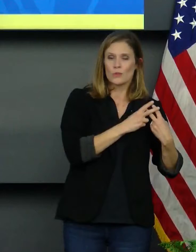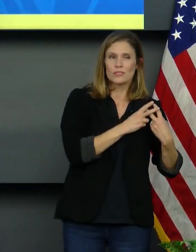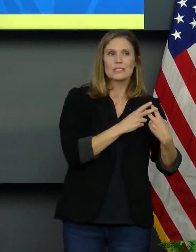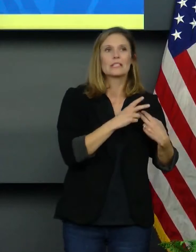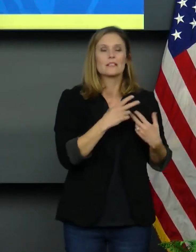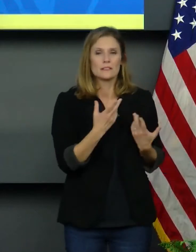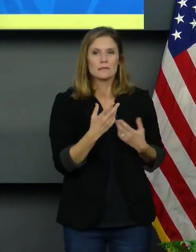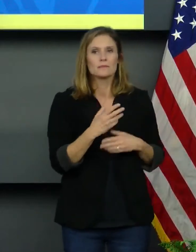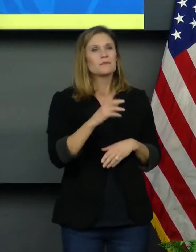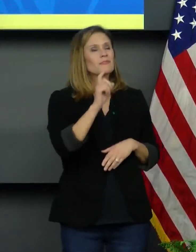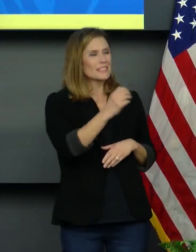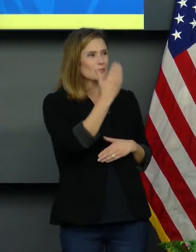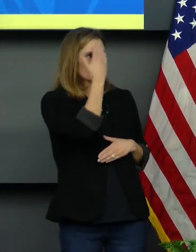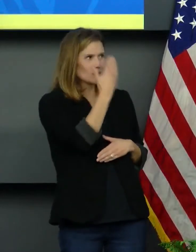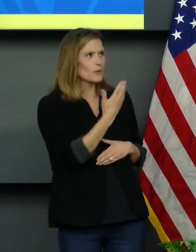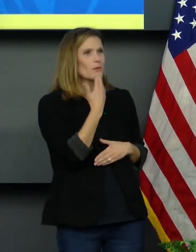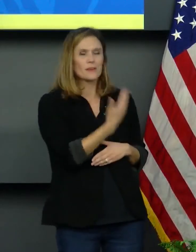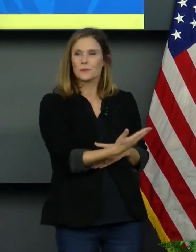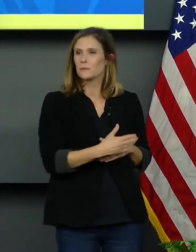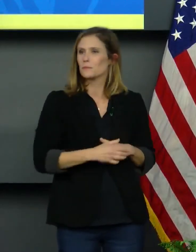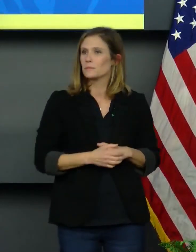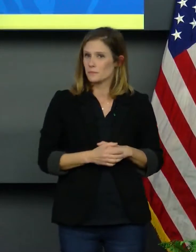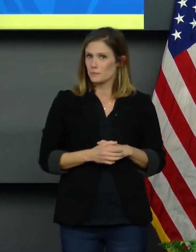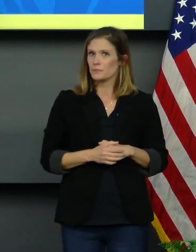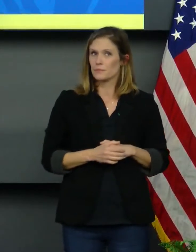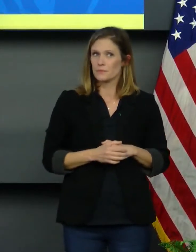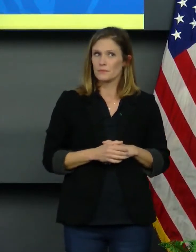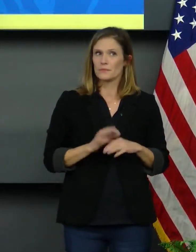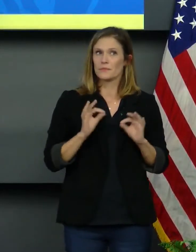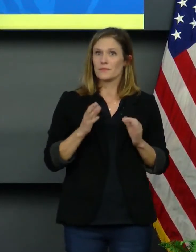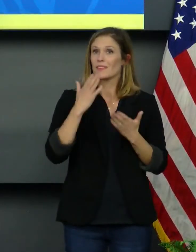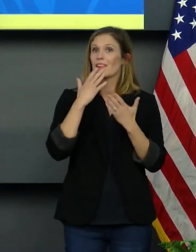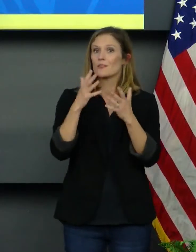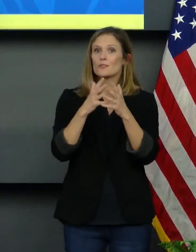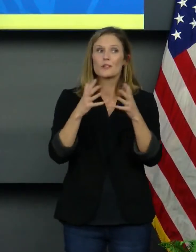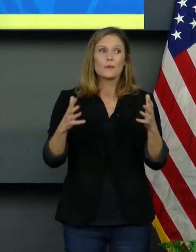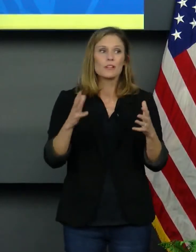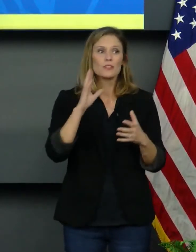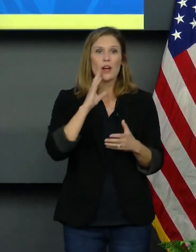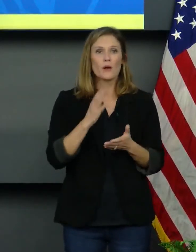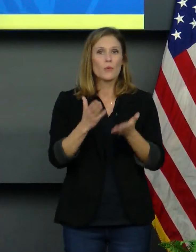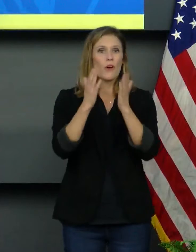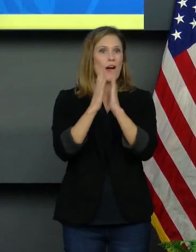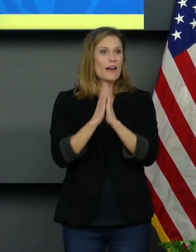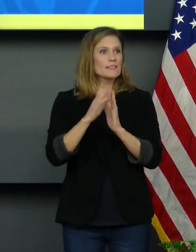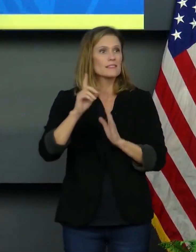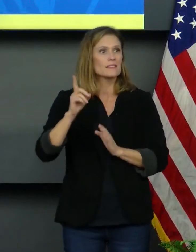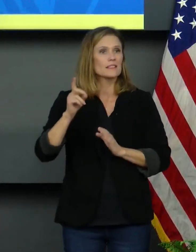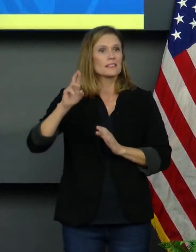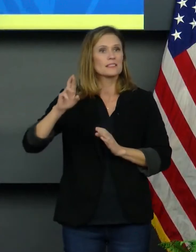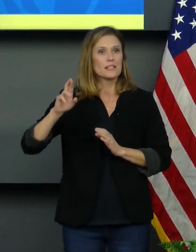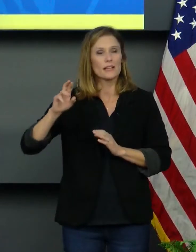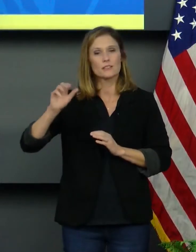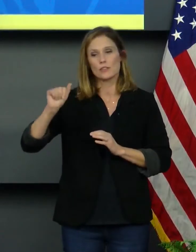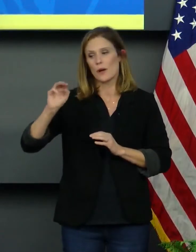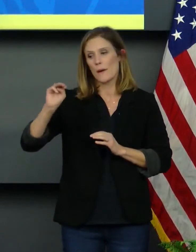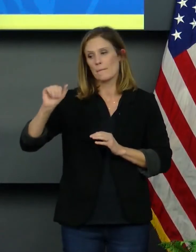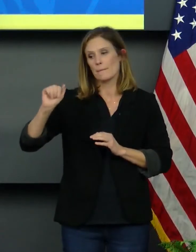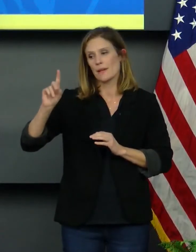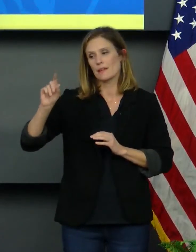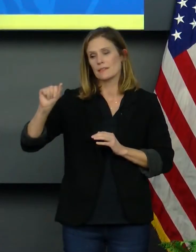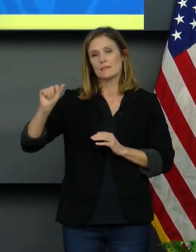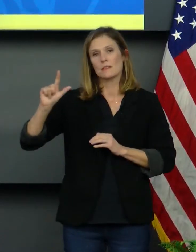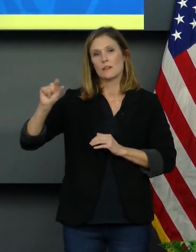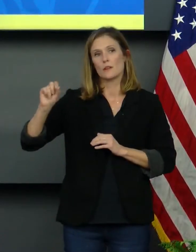you. Yeah. Great. Well, thank you so much. I'm going to ask Dr. Amanda Logue, Medical